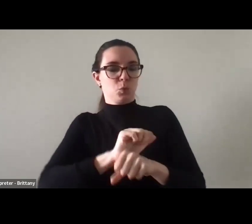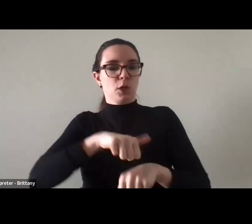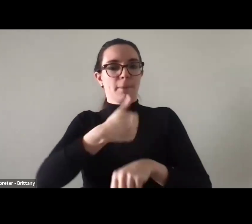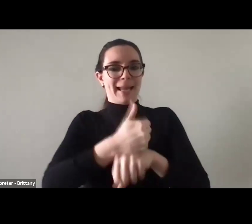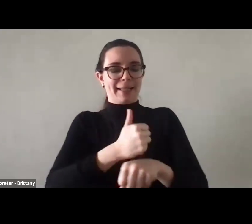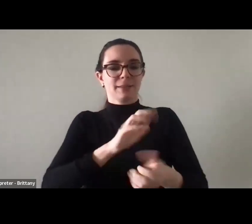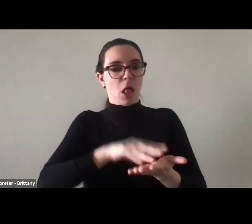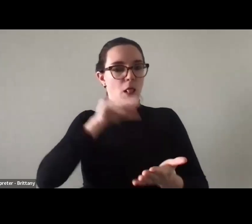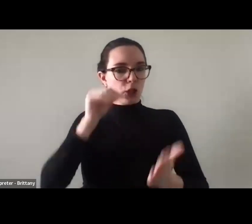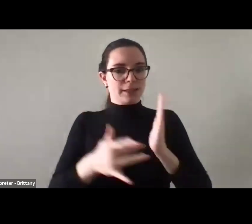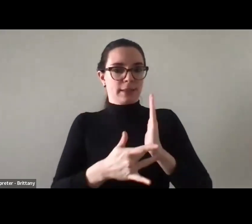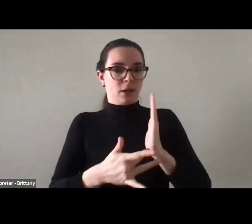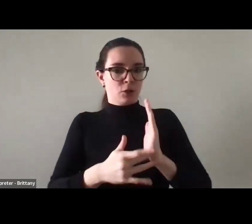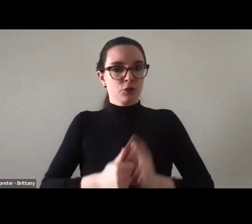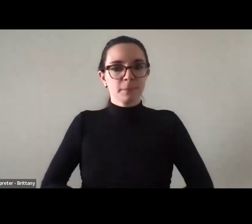and employment.